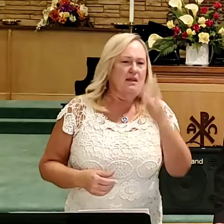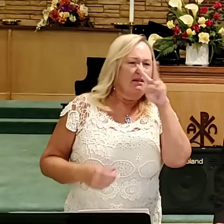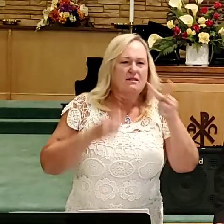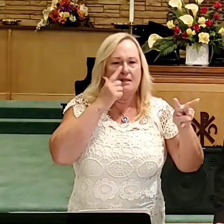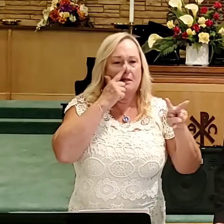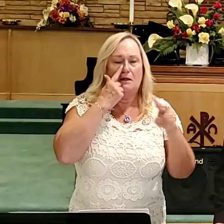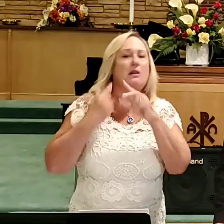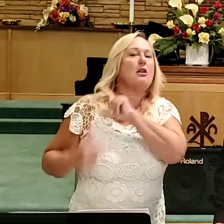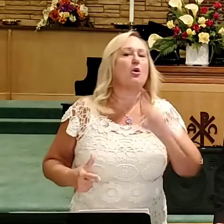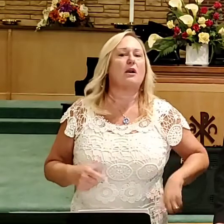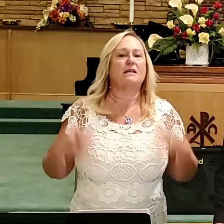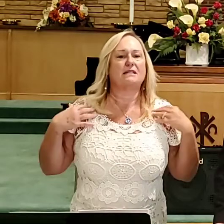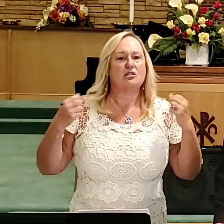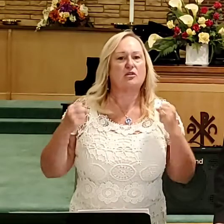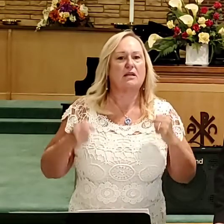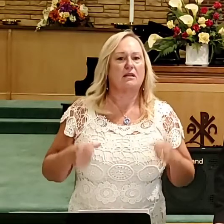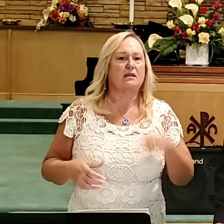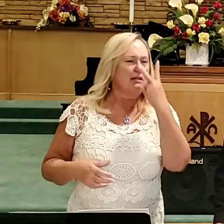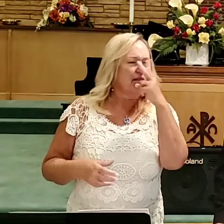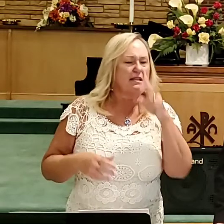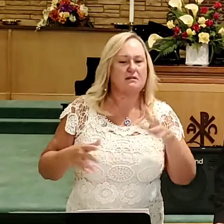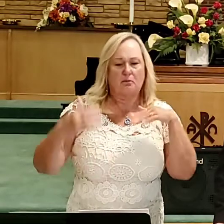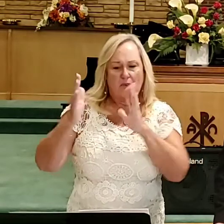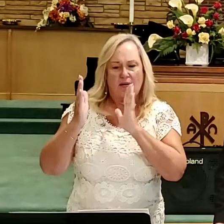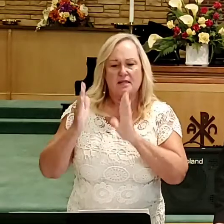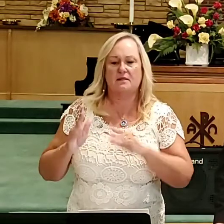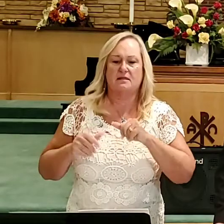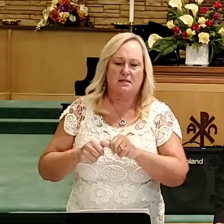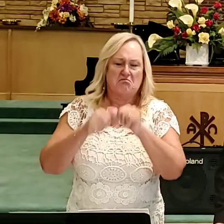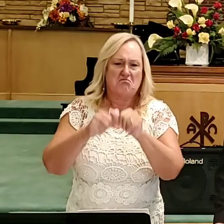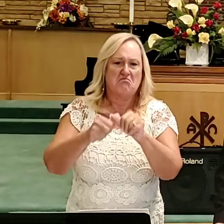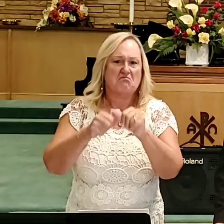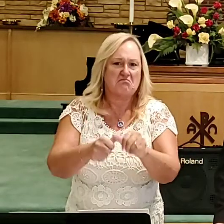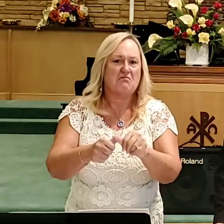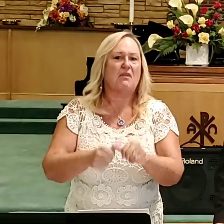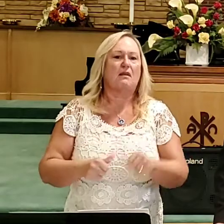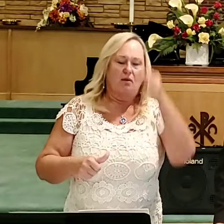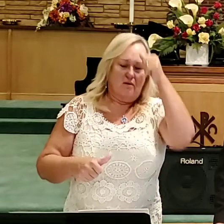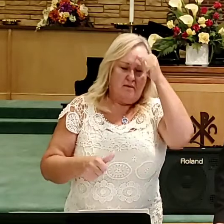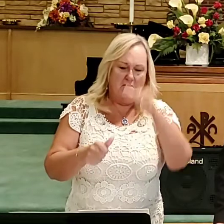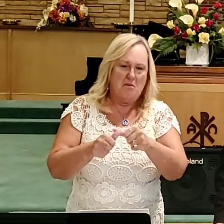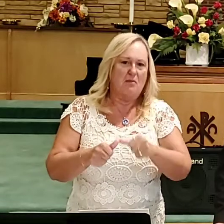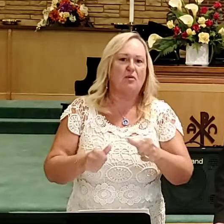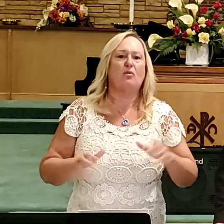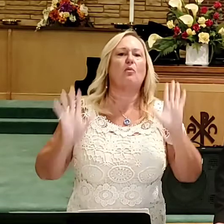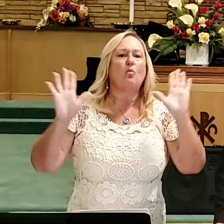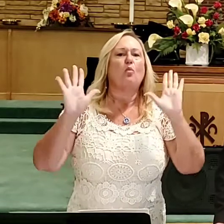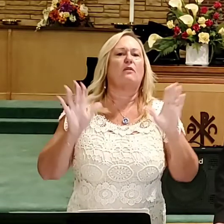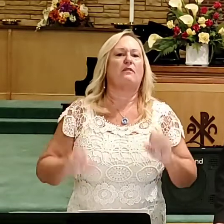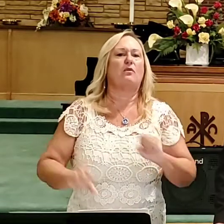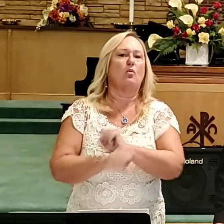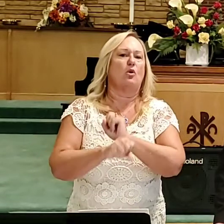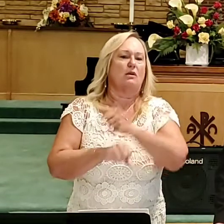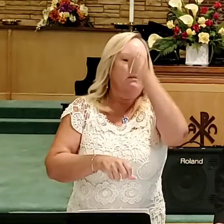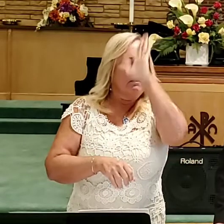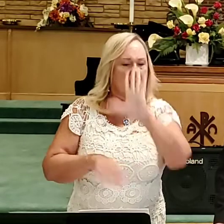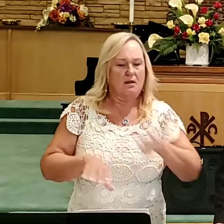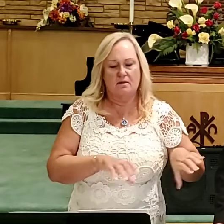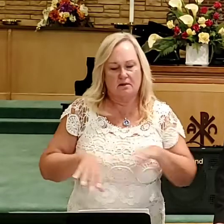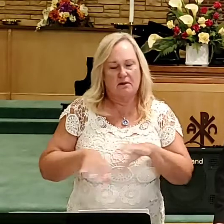Lord and his strength. Seek his presence continually. Remember the wonderful works God has